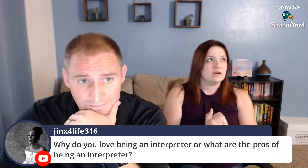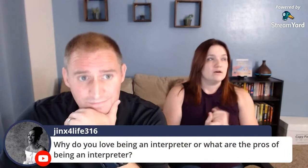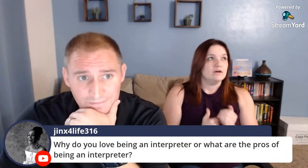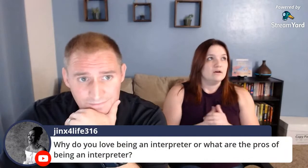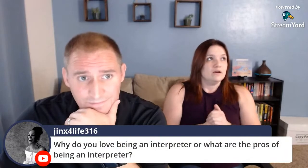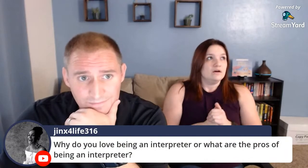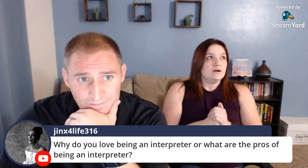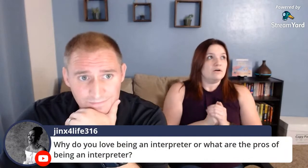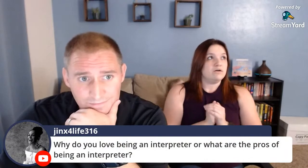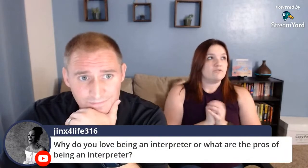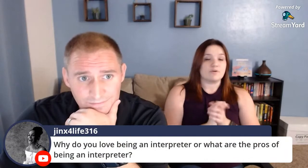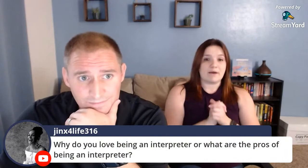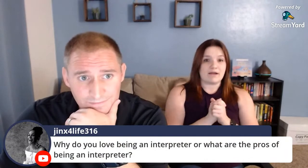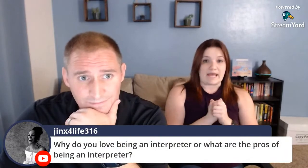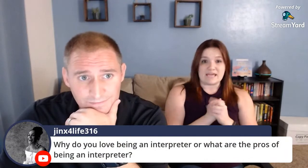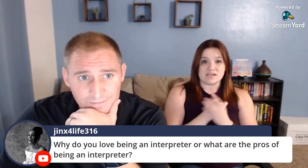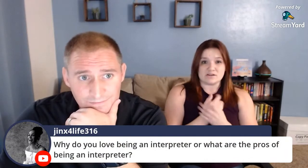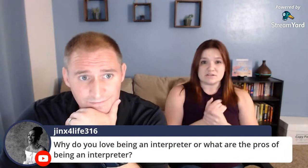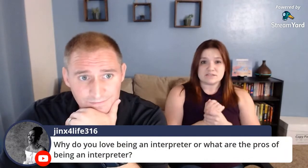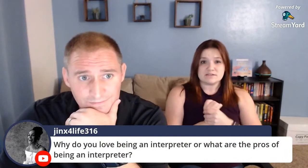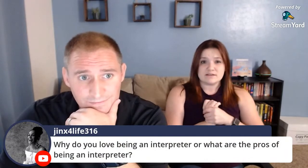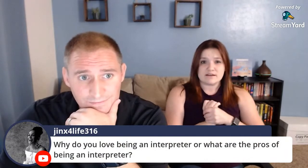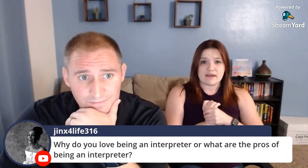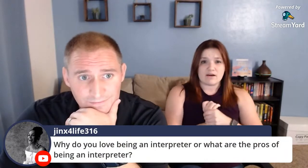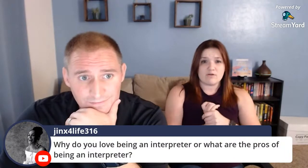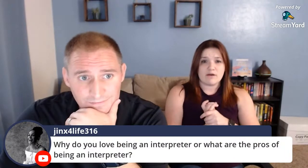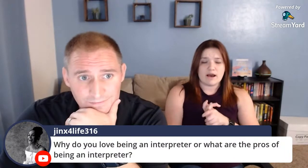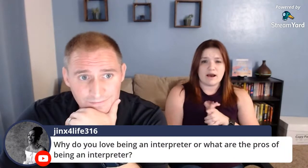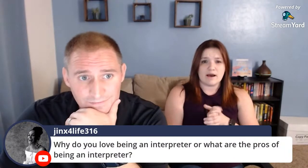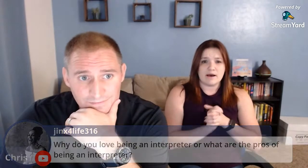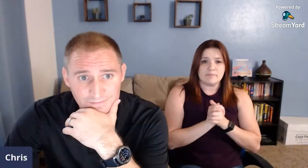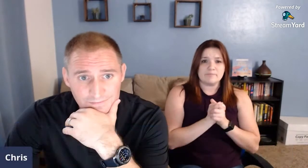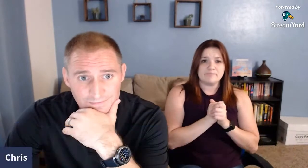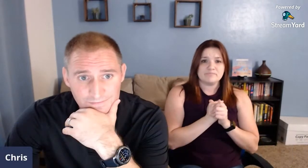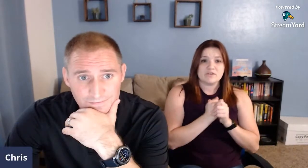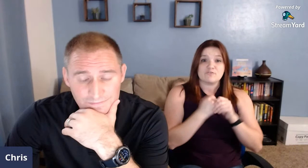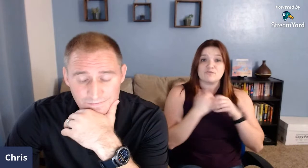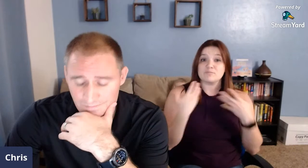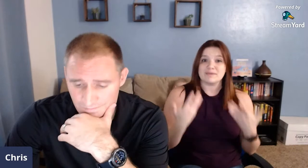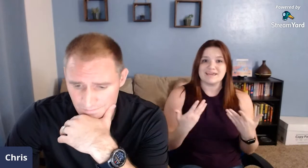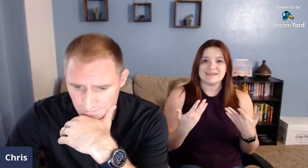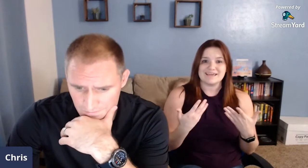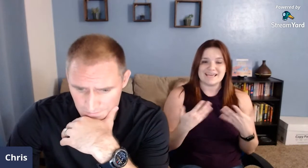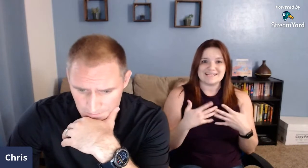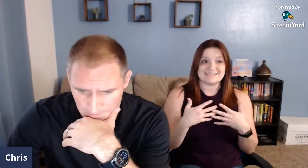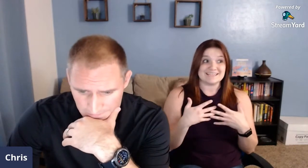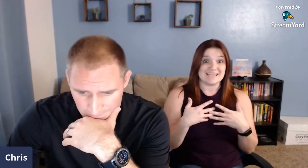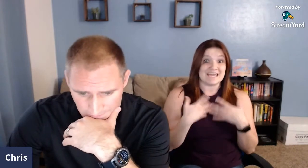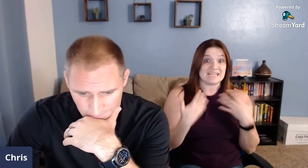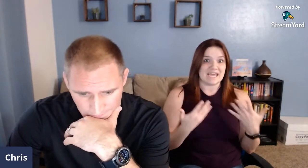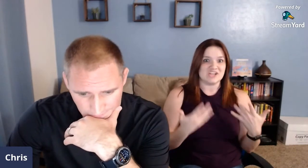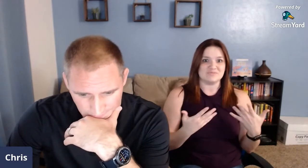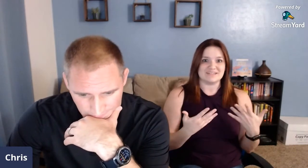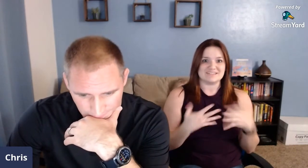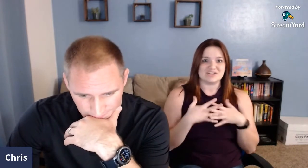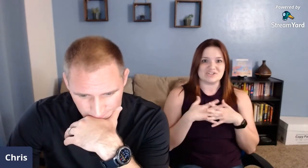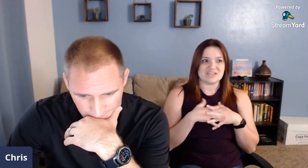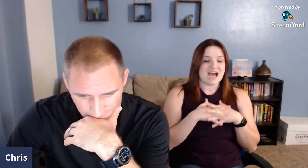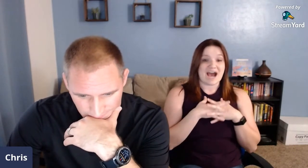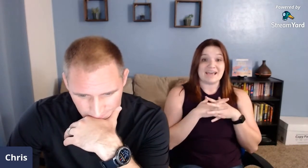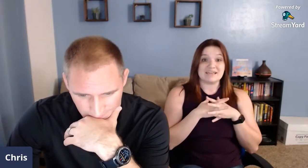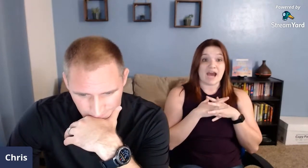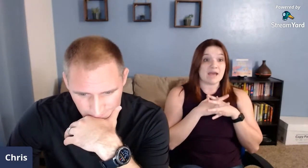interpreting for about 8 years now. For me, it's the